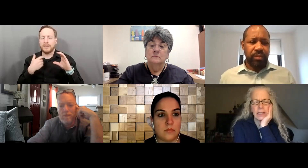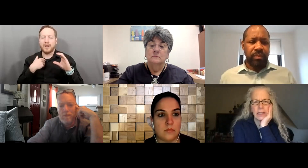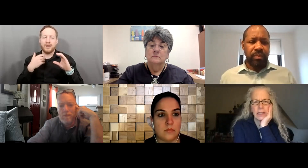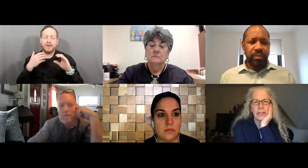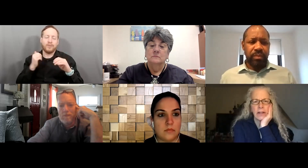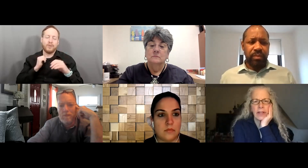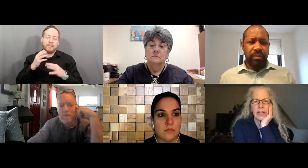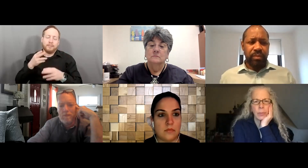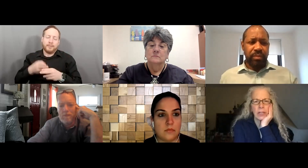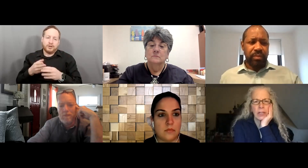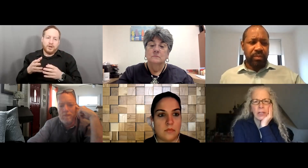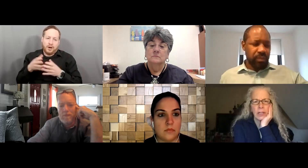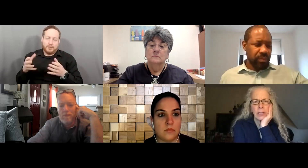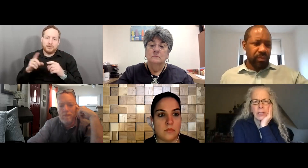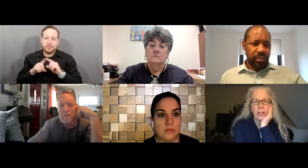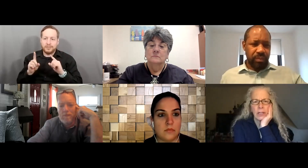funding available.